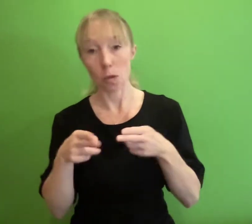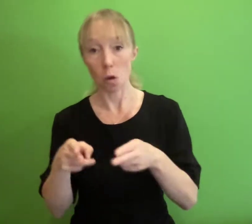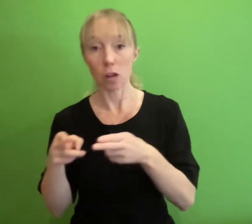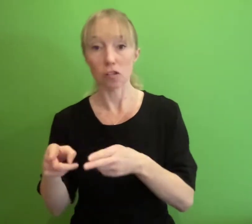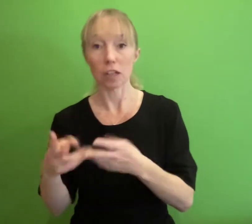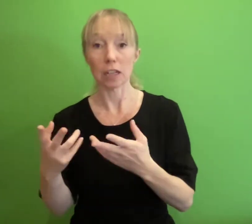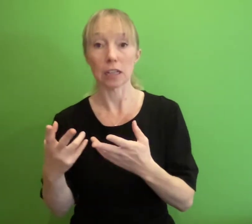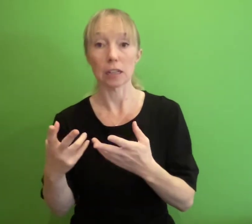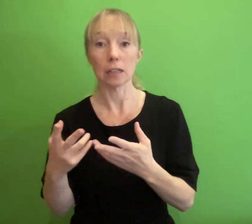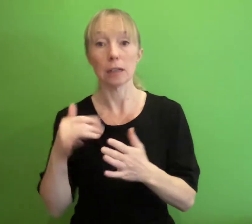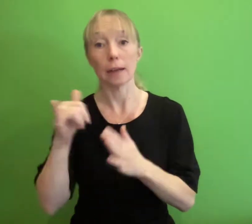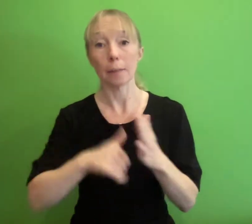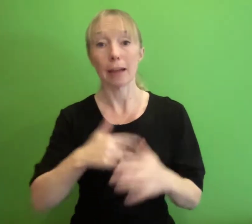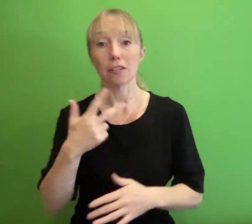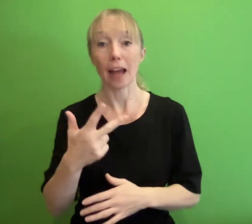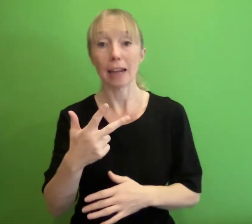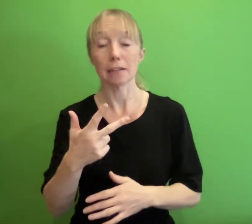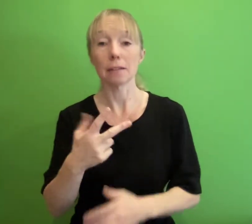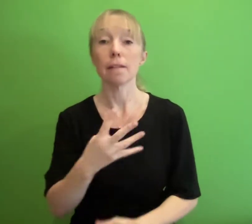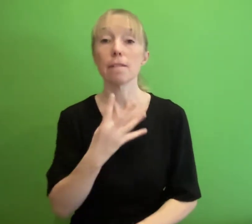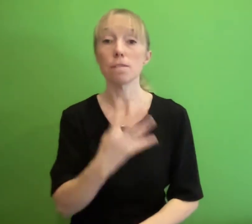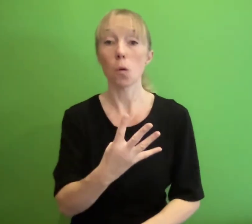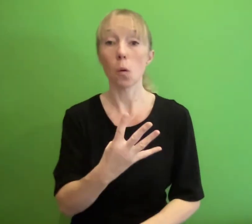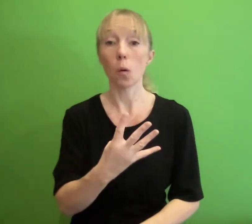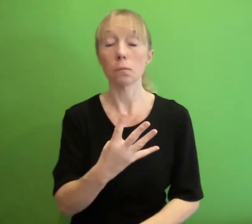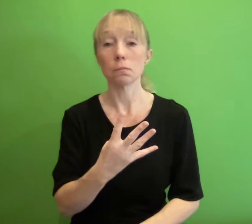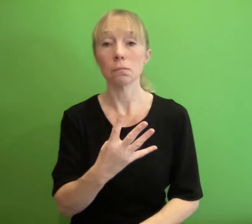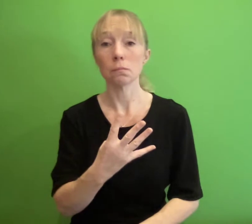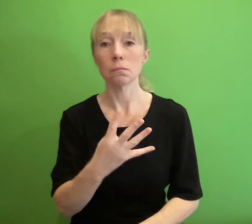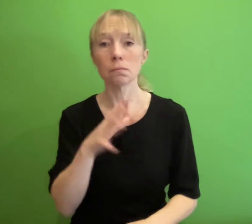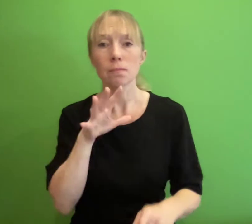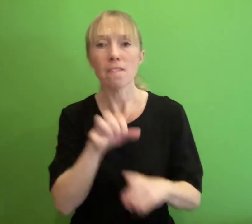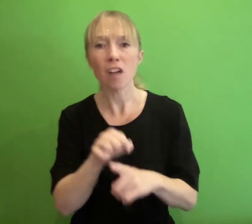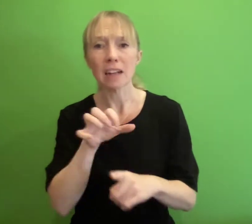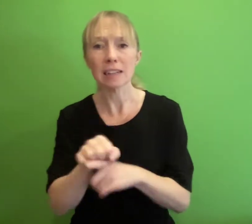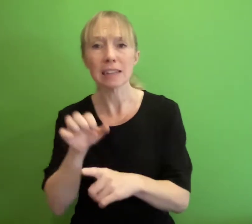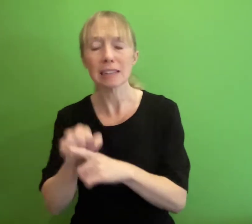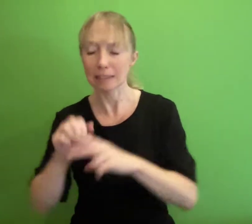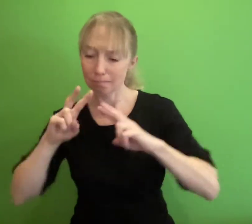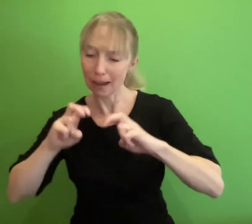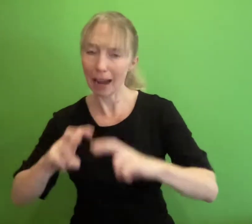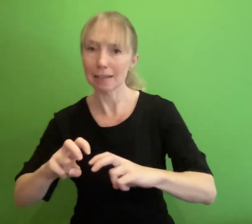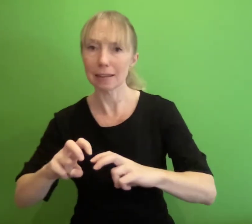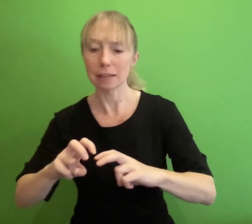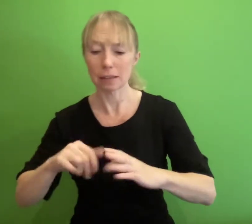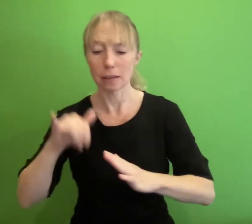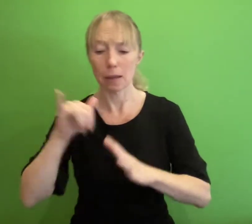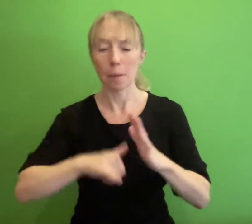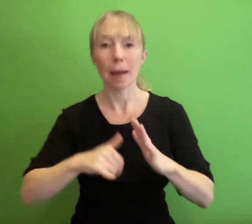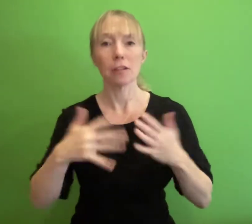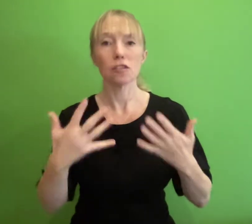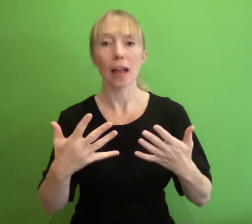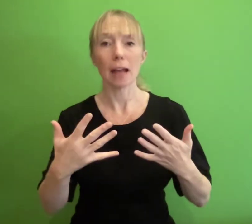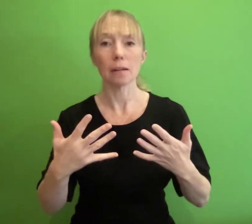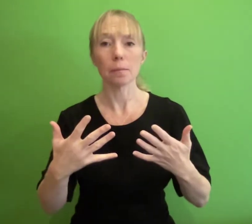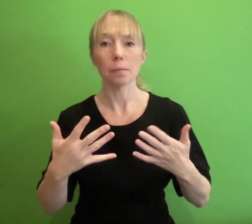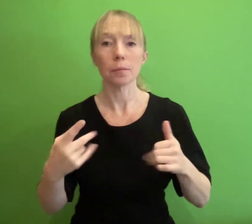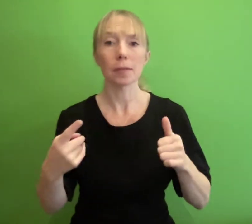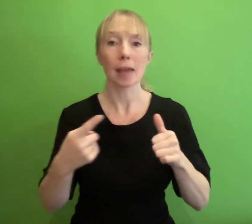8. 4. Findings and analysis, page 10. A. Focus groups,